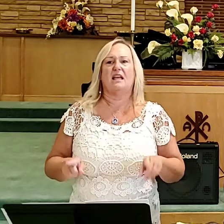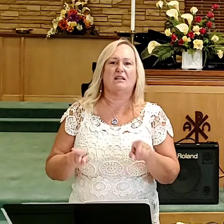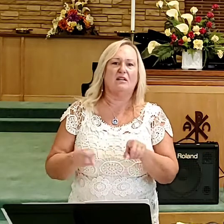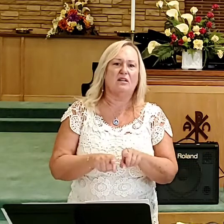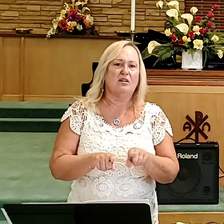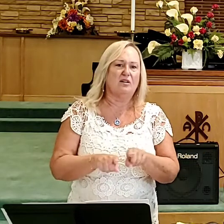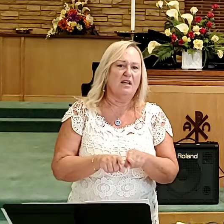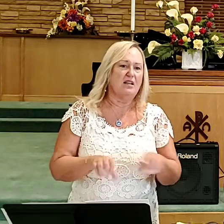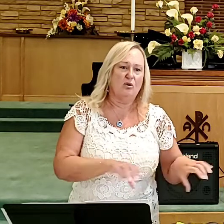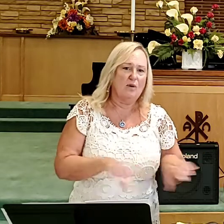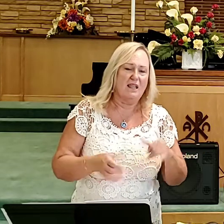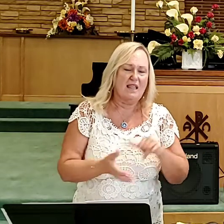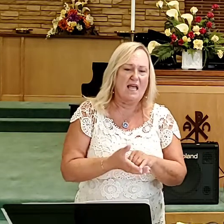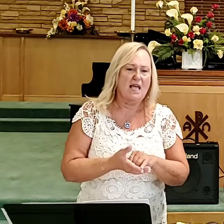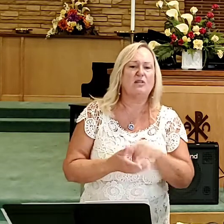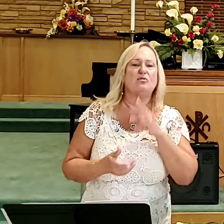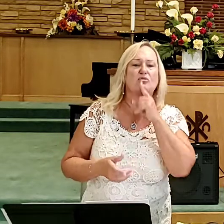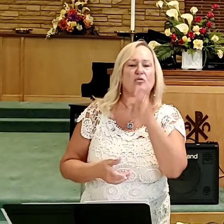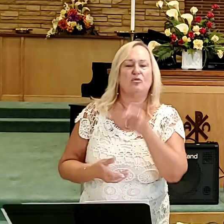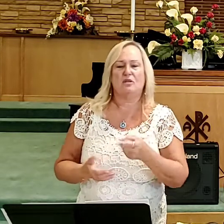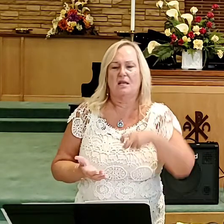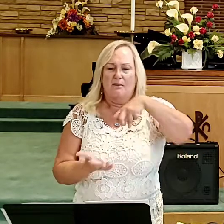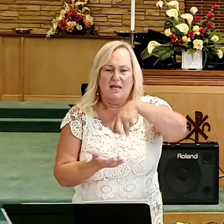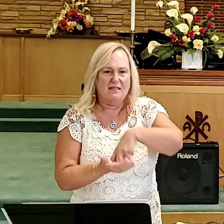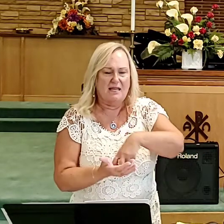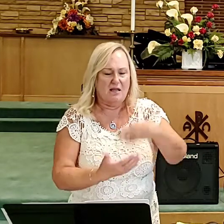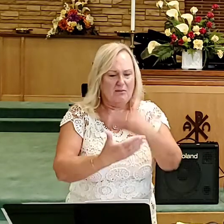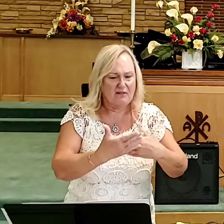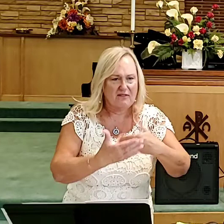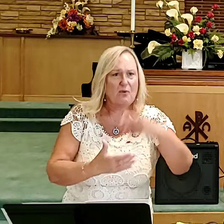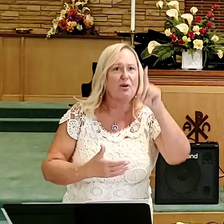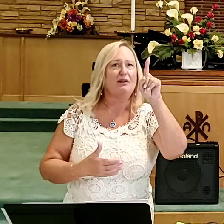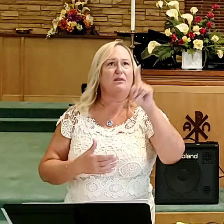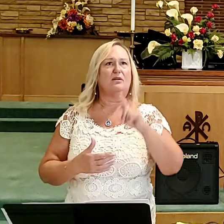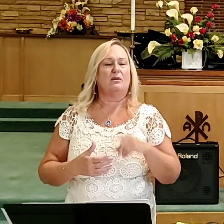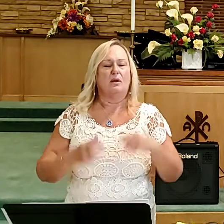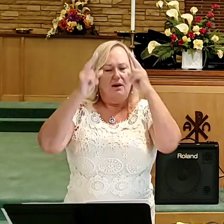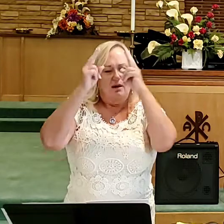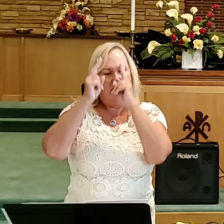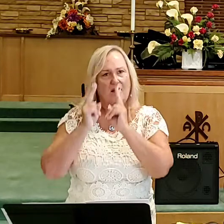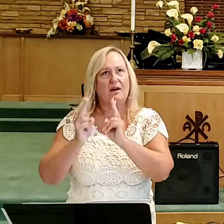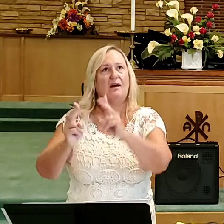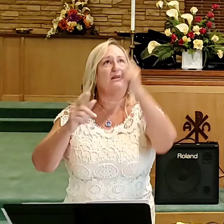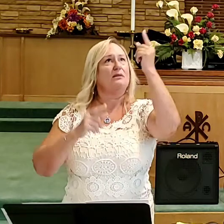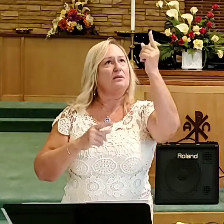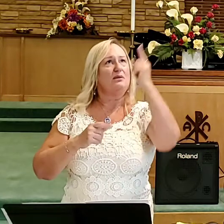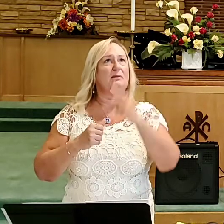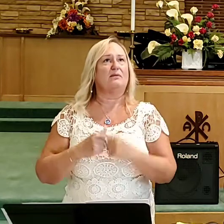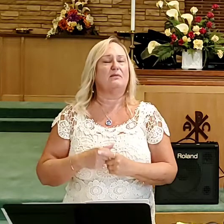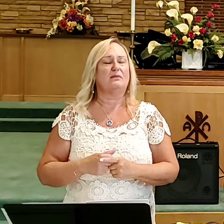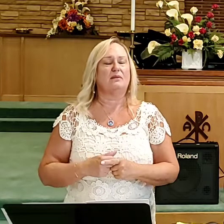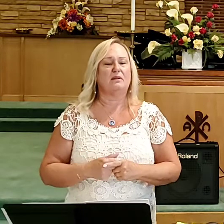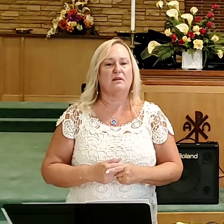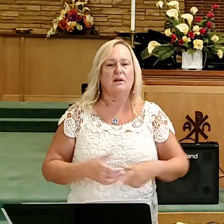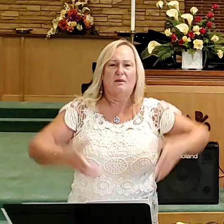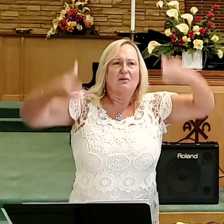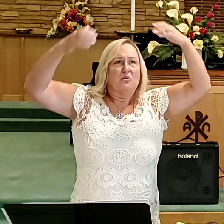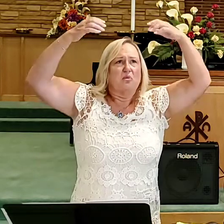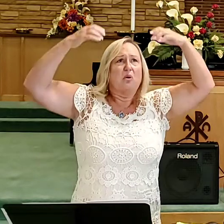doing, truly bow down before you, honor you,